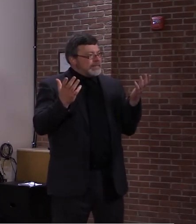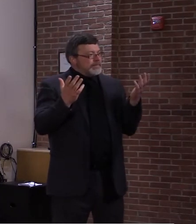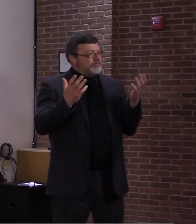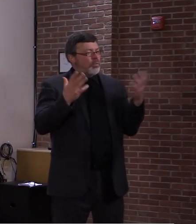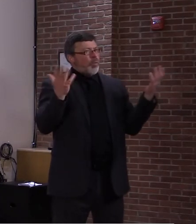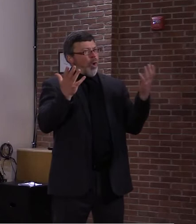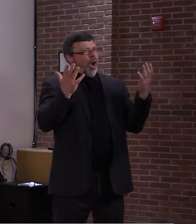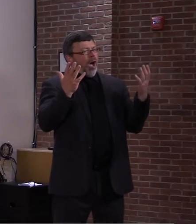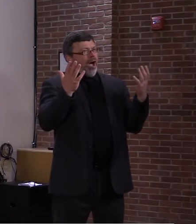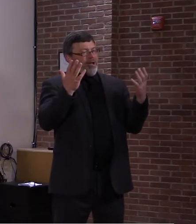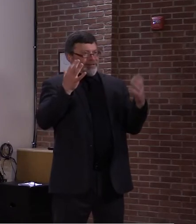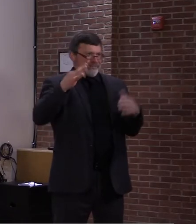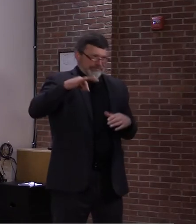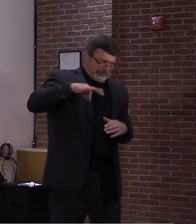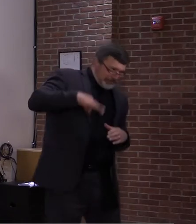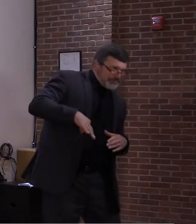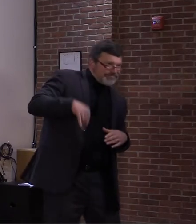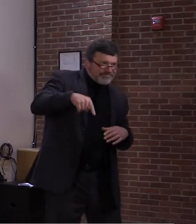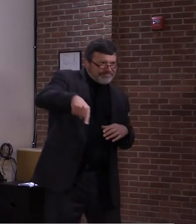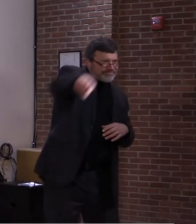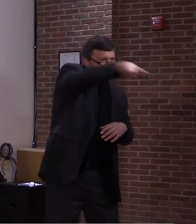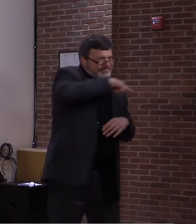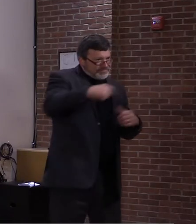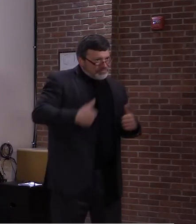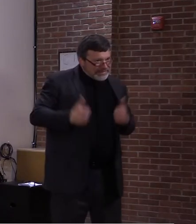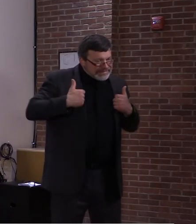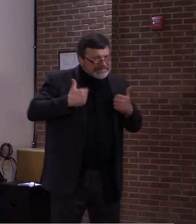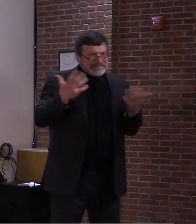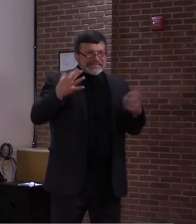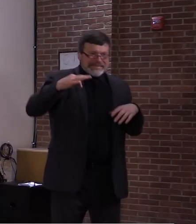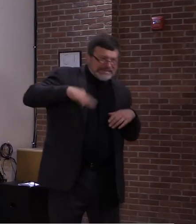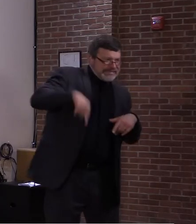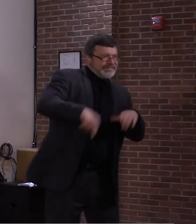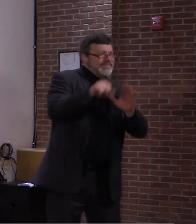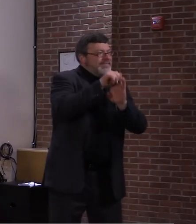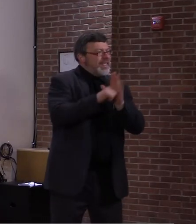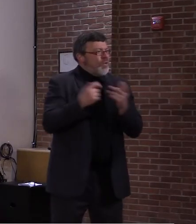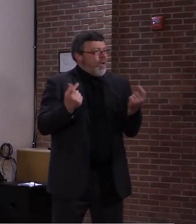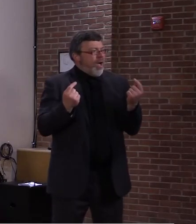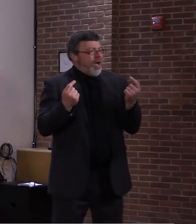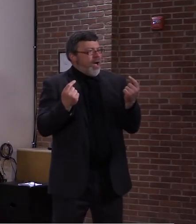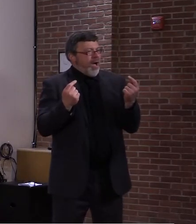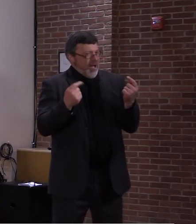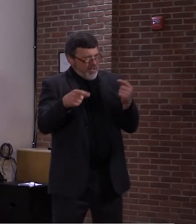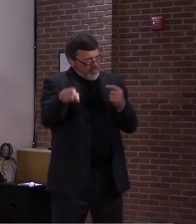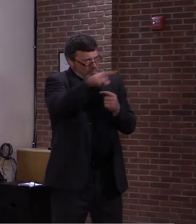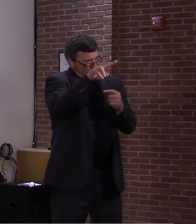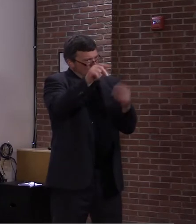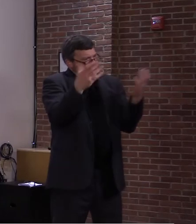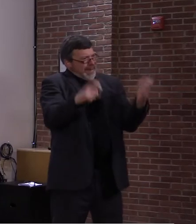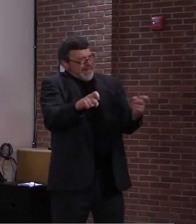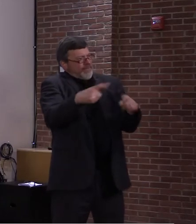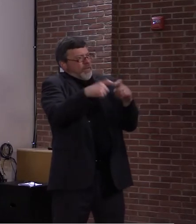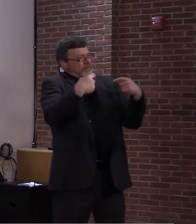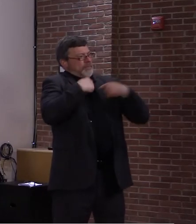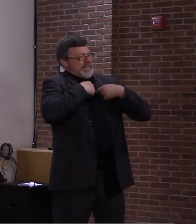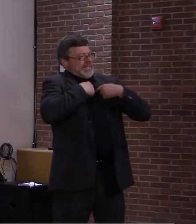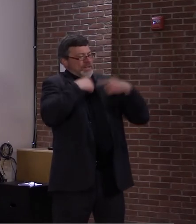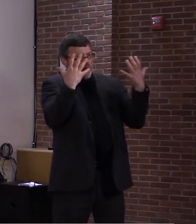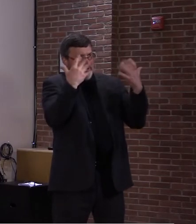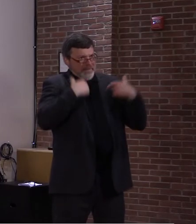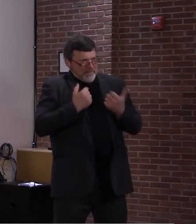state in this situation. Are there constituents, and what you can live with? So I've